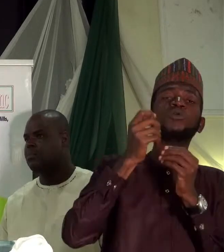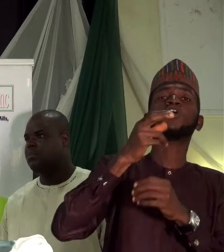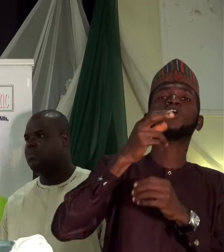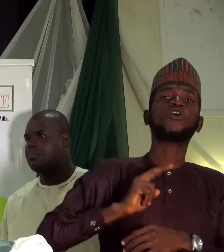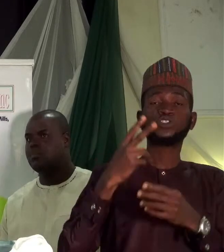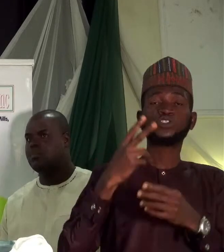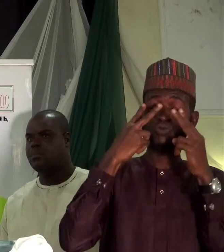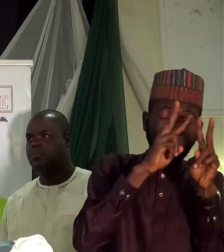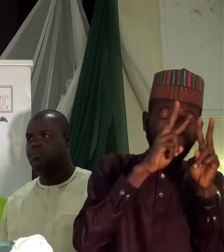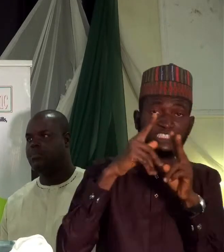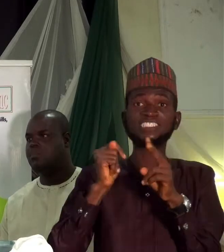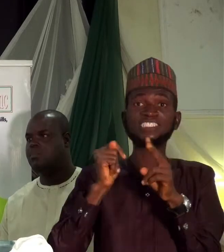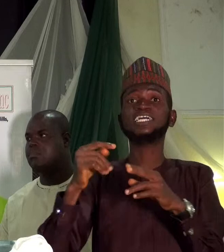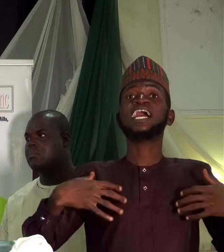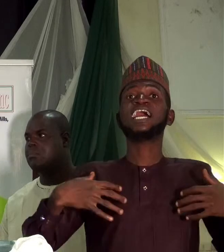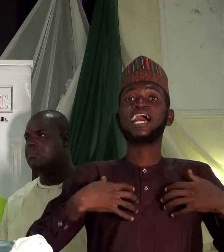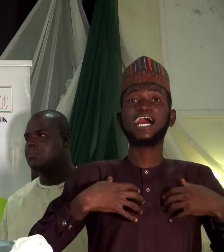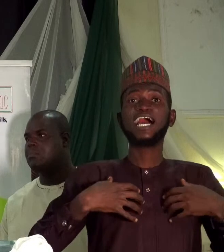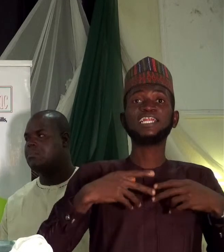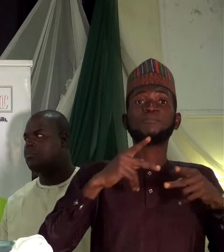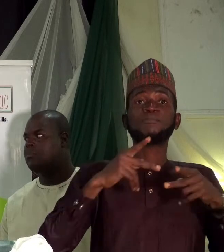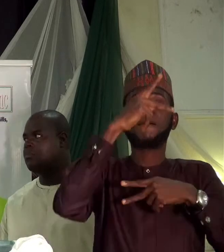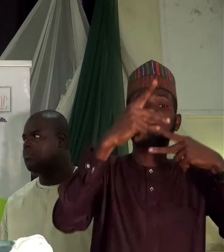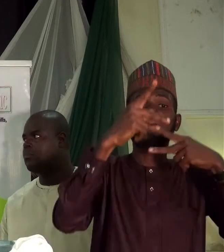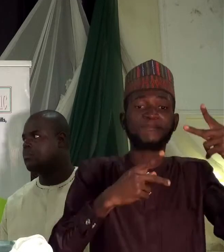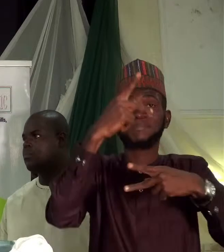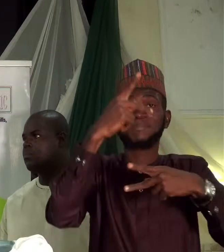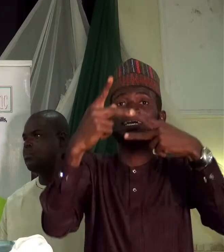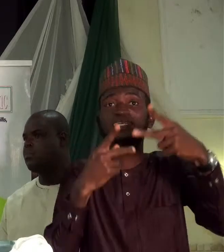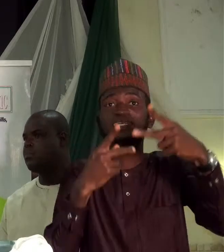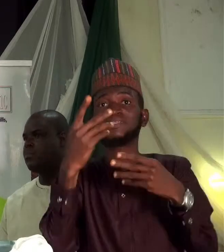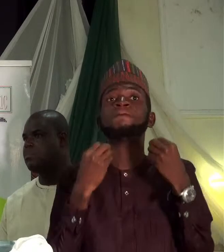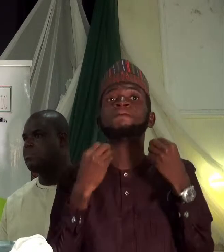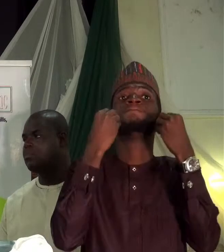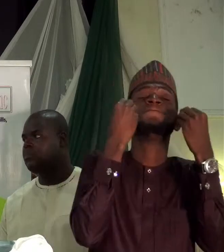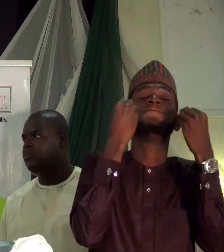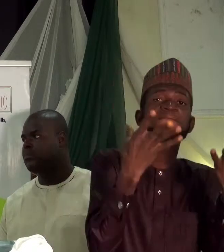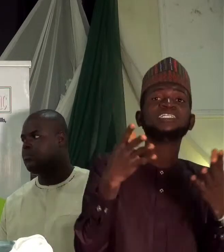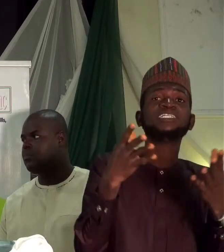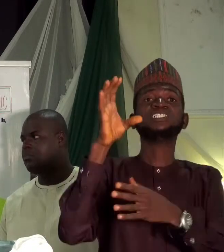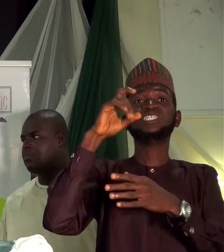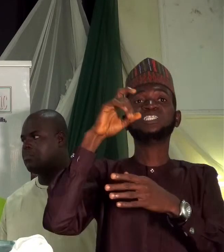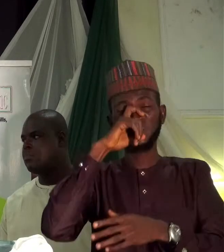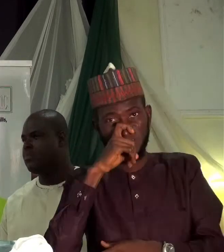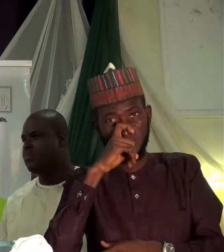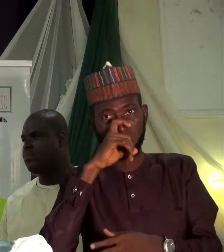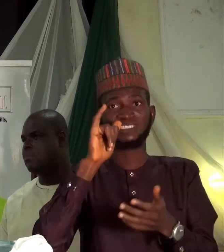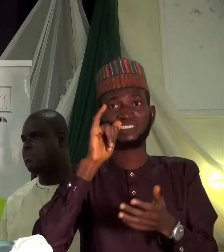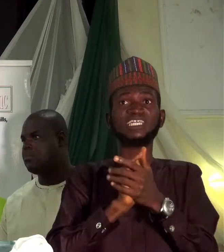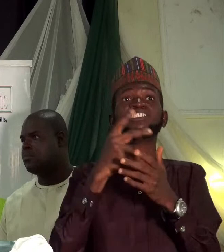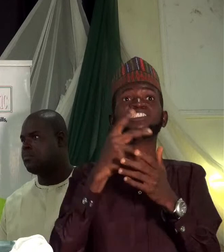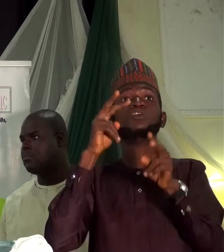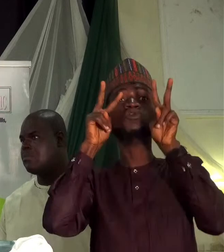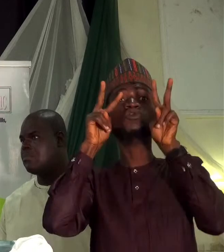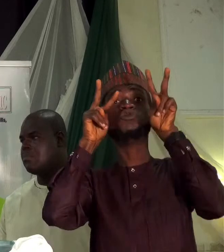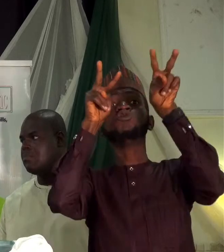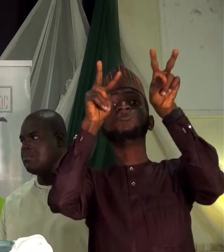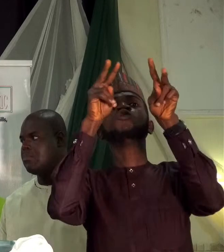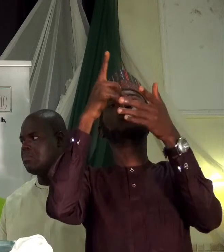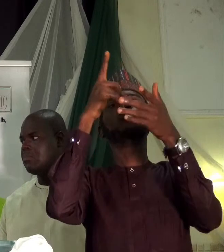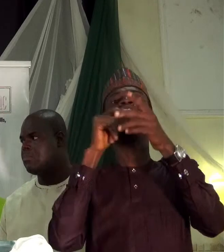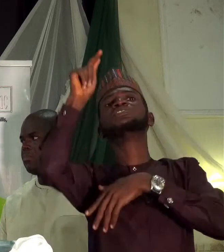hello, Google, there are some species of eagles, 5 kilometers, 10 kilometer radius. If it is a straight course, they can see what is